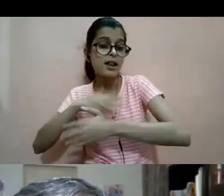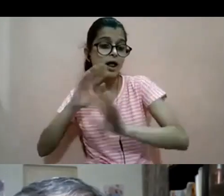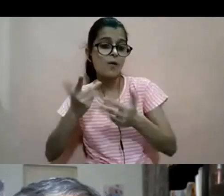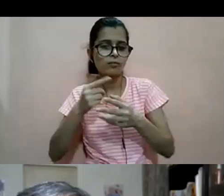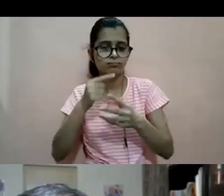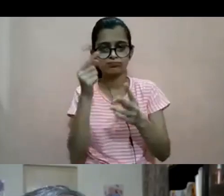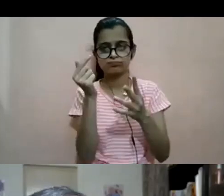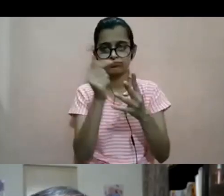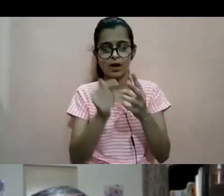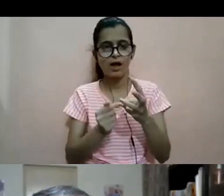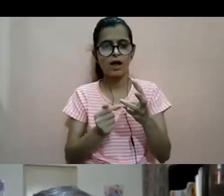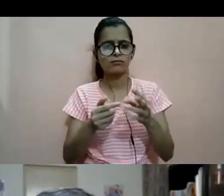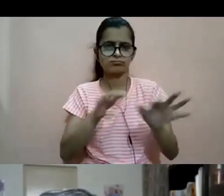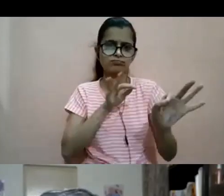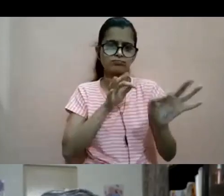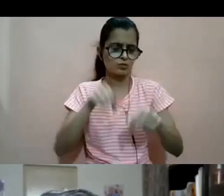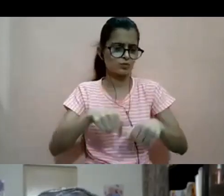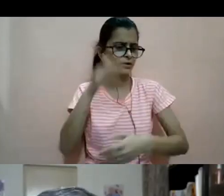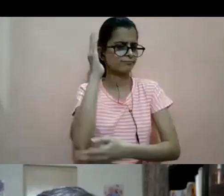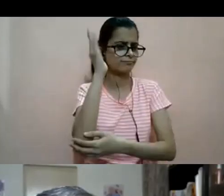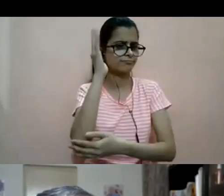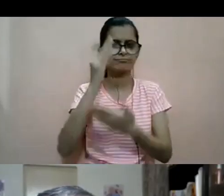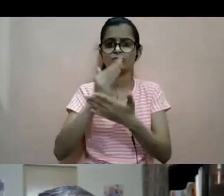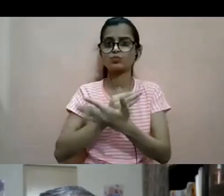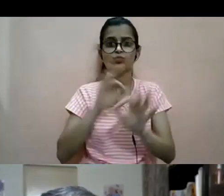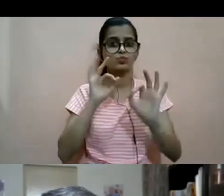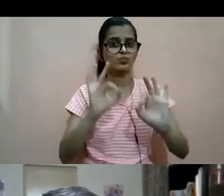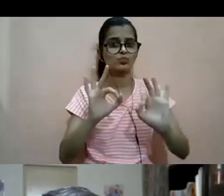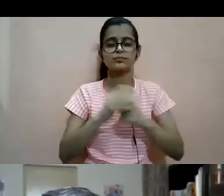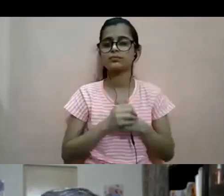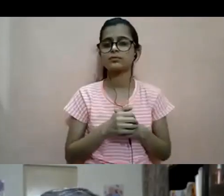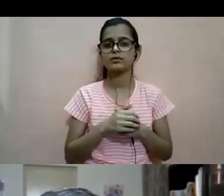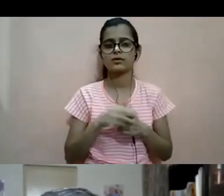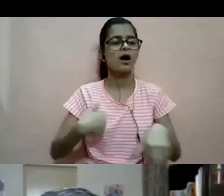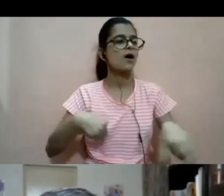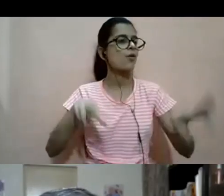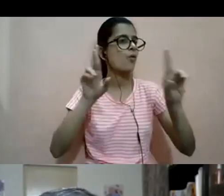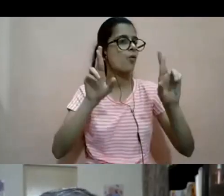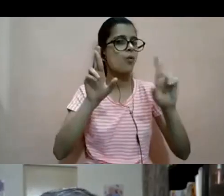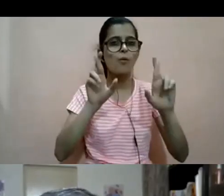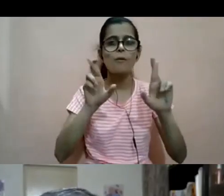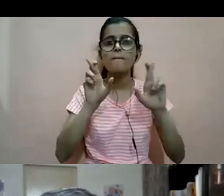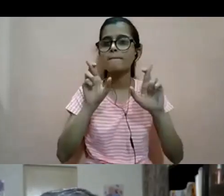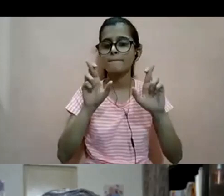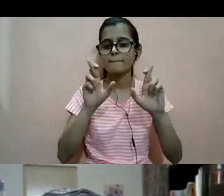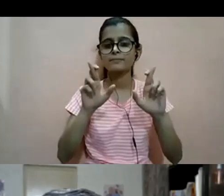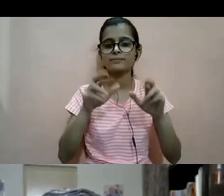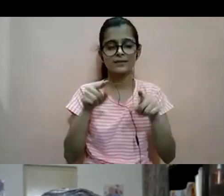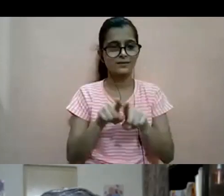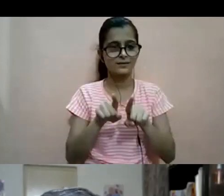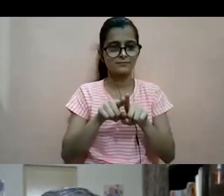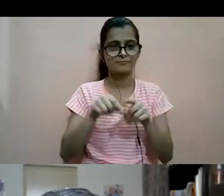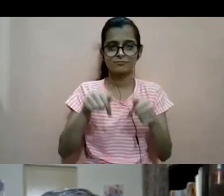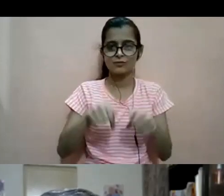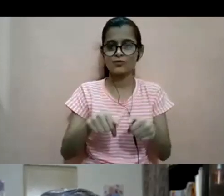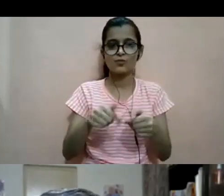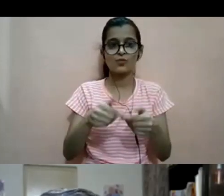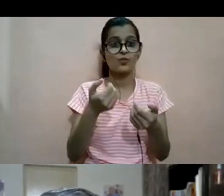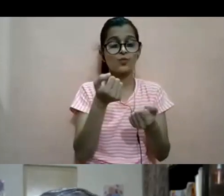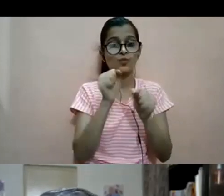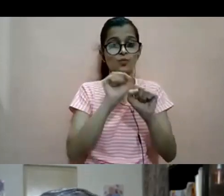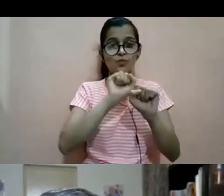engrossing session, and I hope that we will have the good fortune of having you at the center